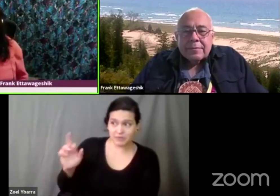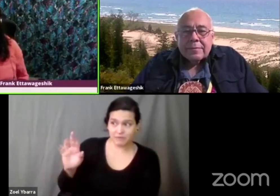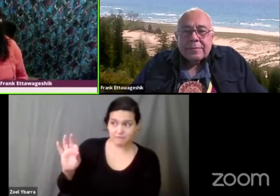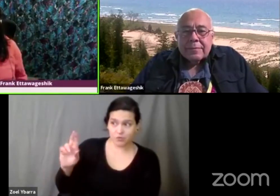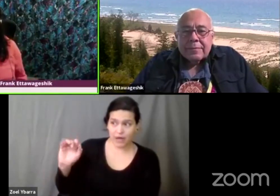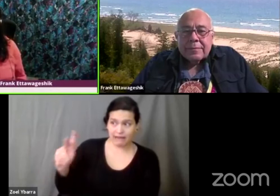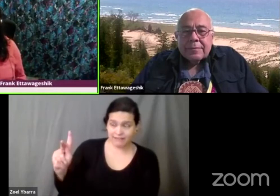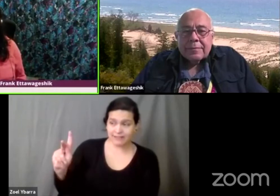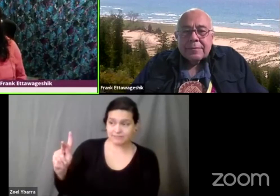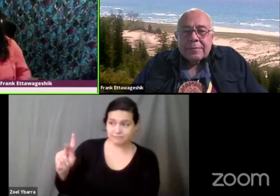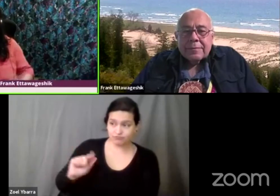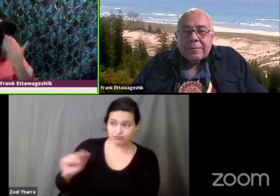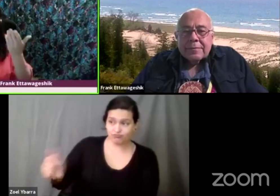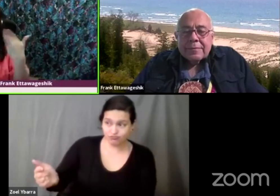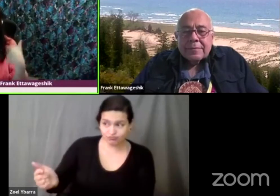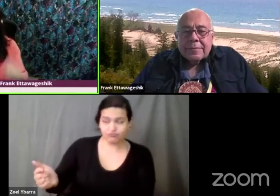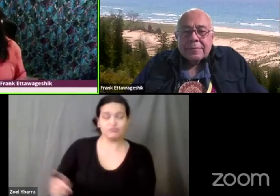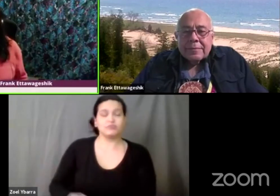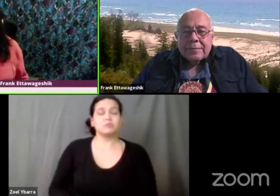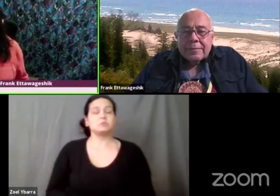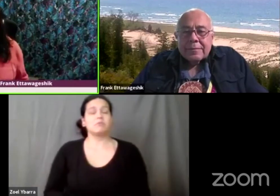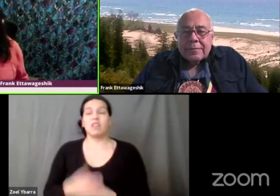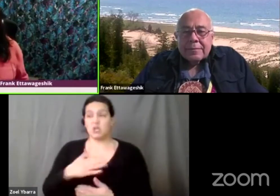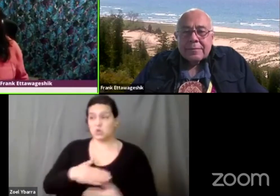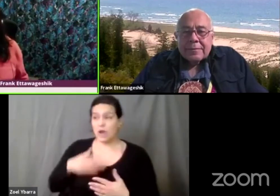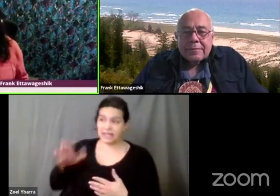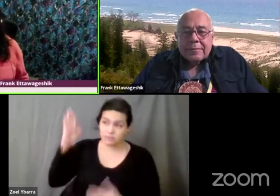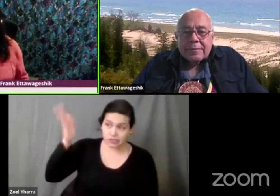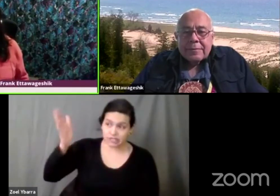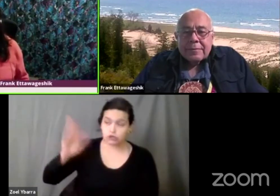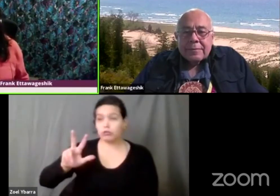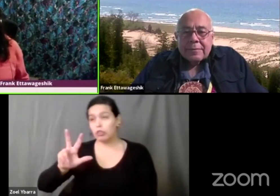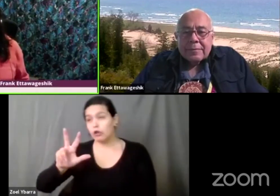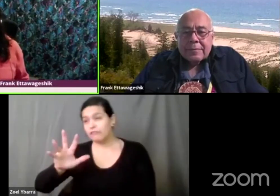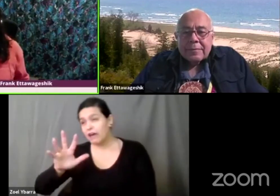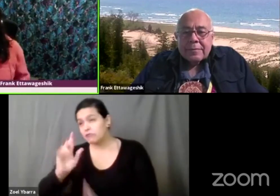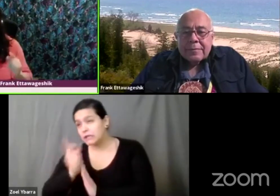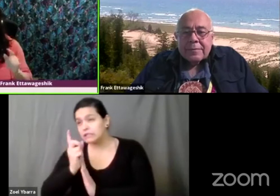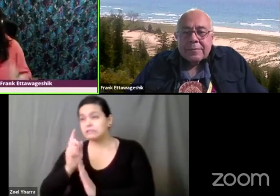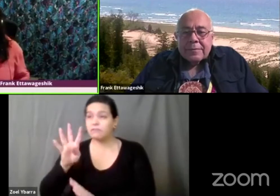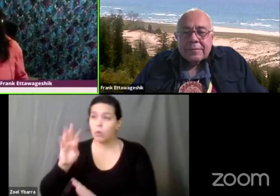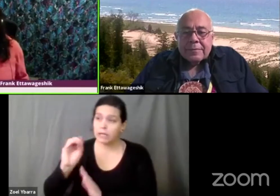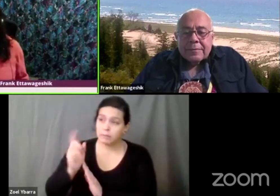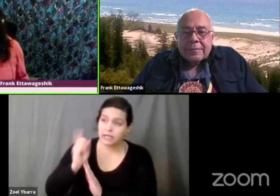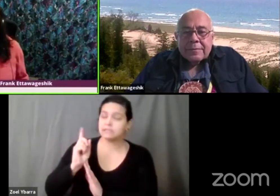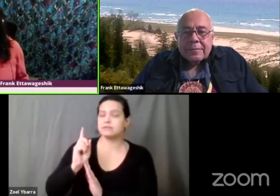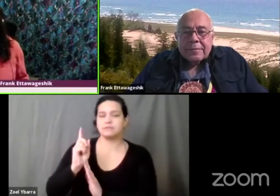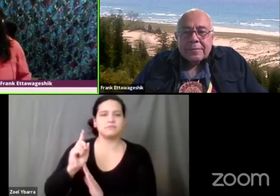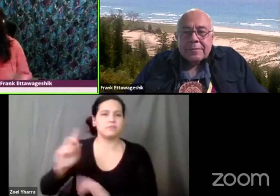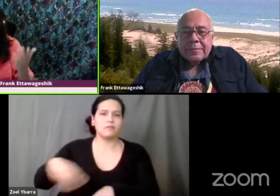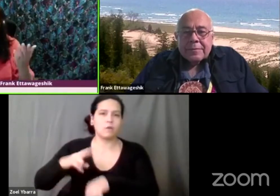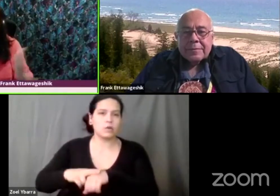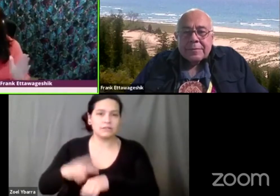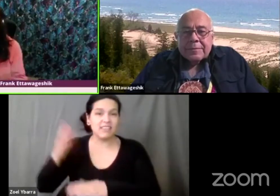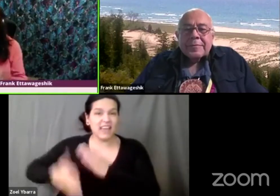for about 35, 40 minutes. And then we will, as usual, invite all of you to join us after our commercial break. Thank you.